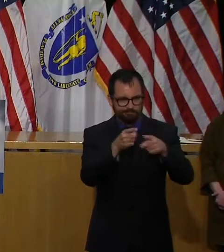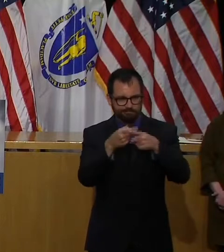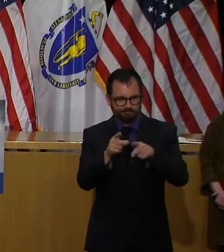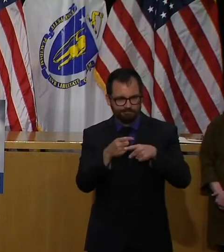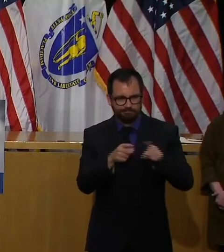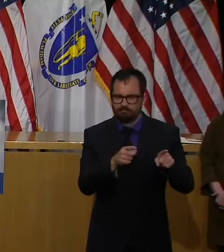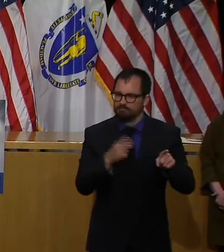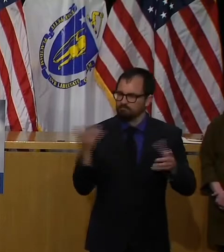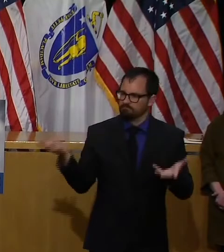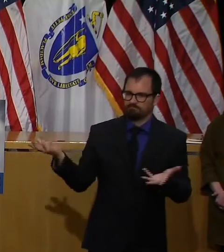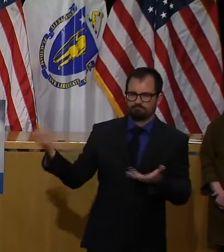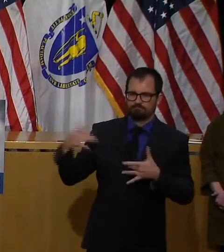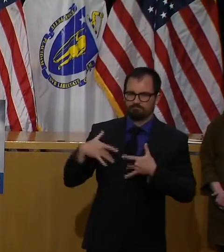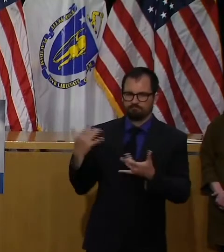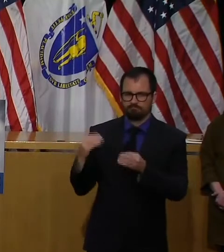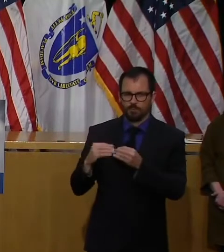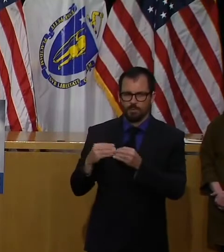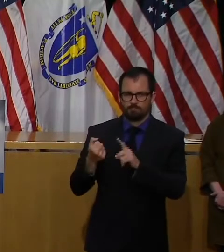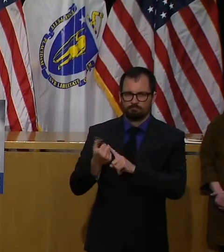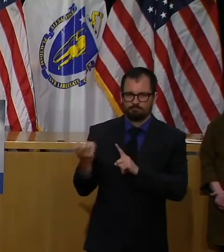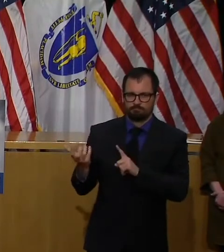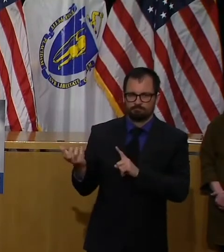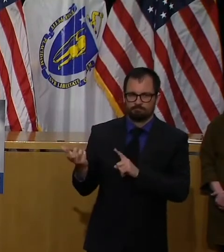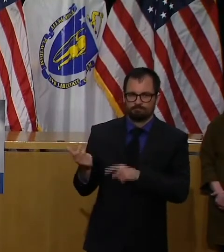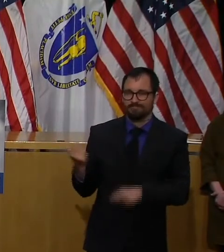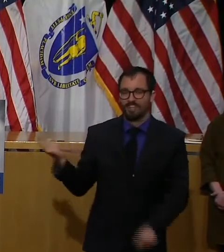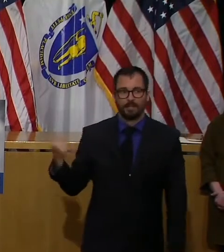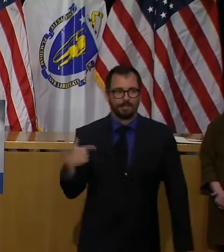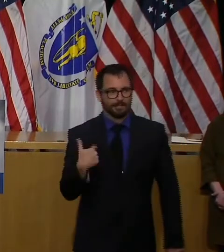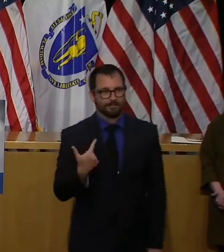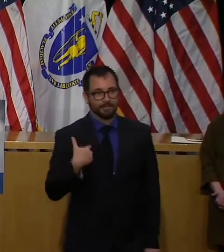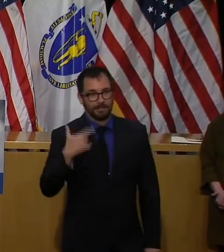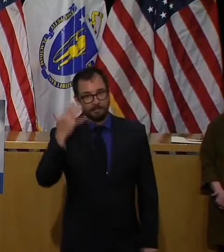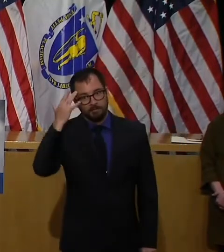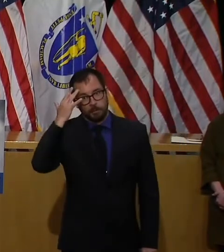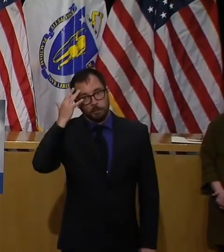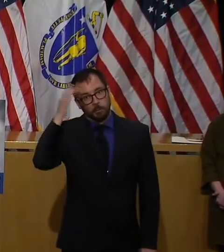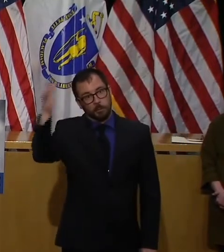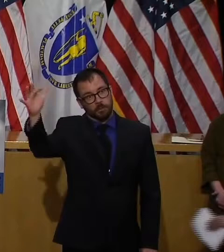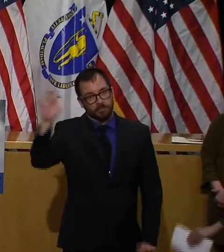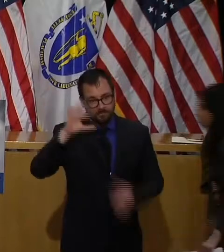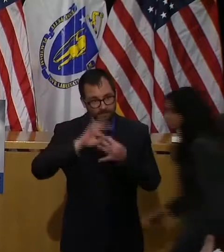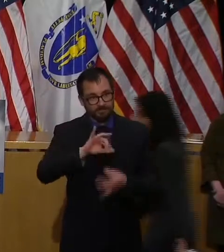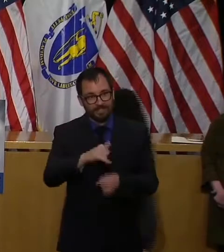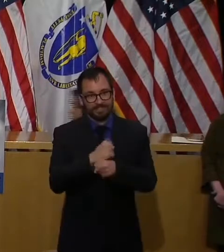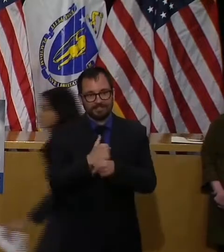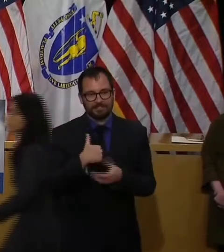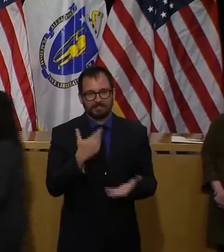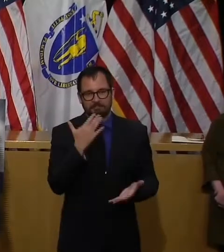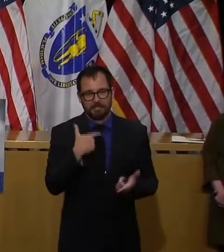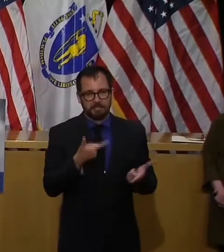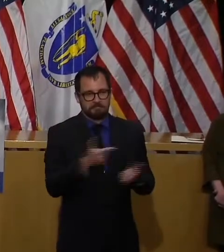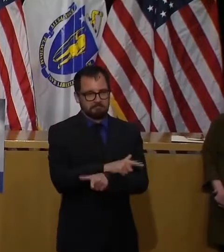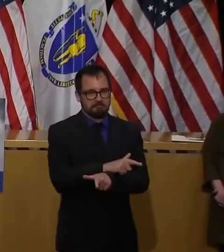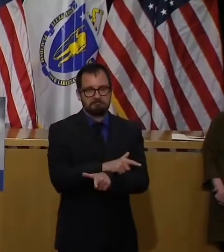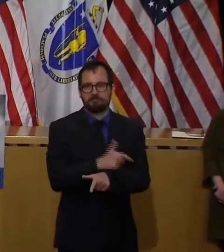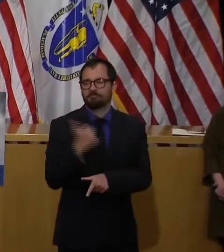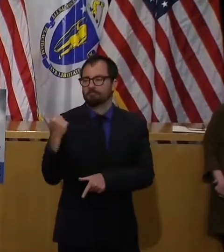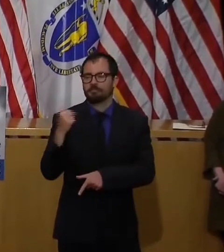I'm not smart enough to speak to that question. I understand the question you're asking. Do either of you want to speak to it? Go ahead, Commissioner.